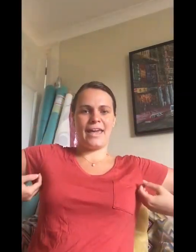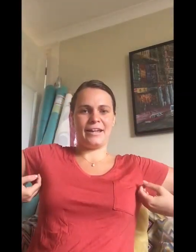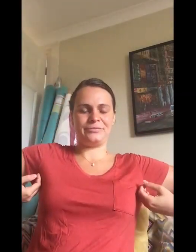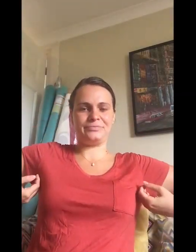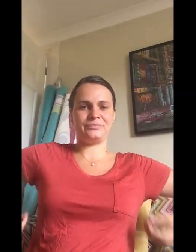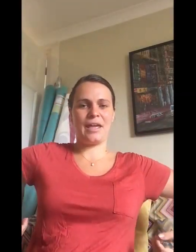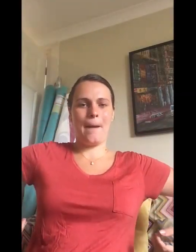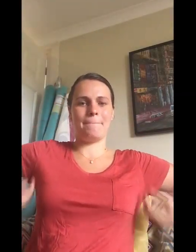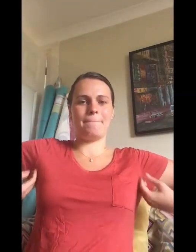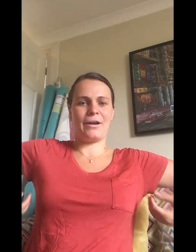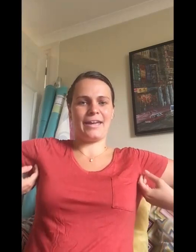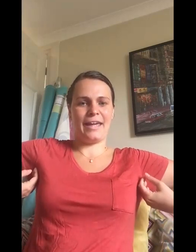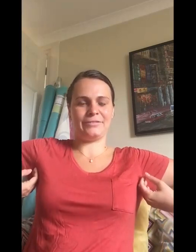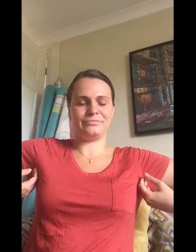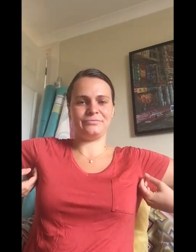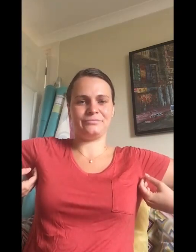Monkey. Monkey.